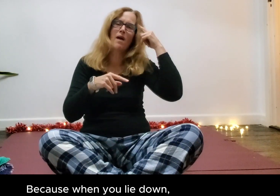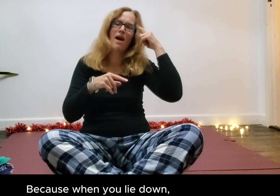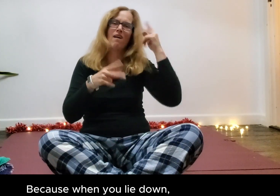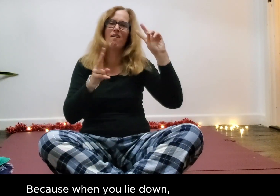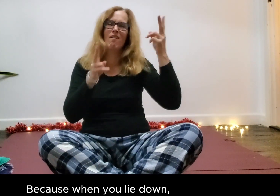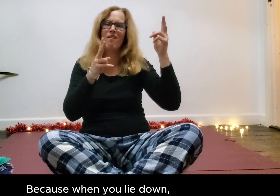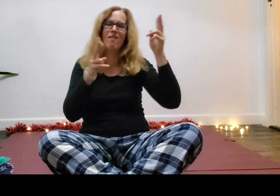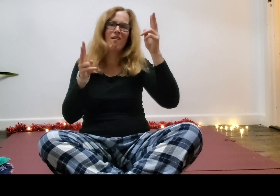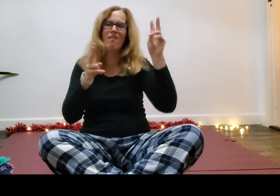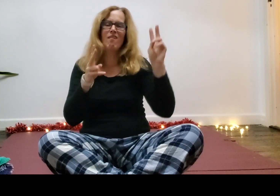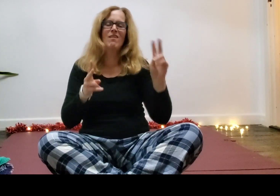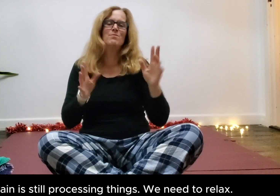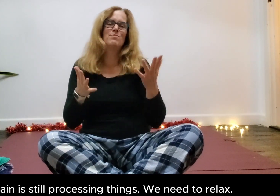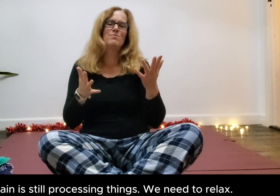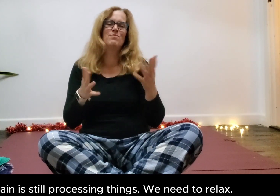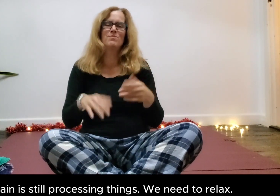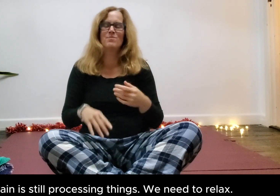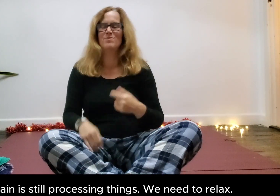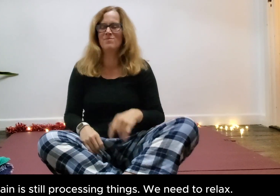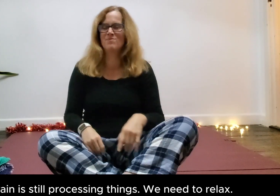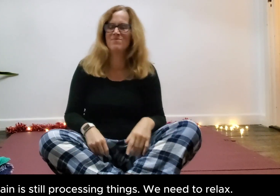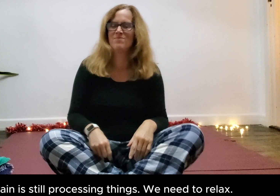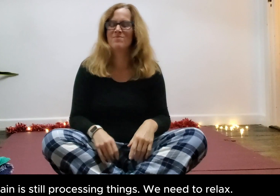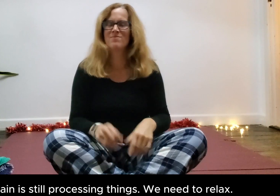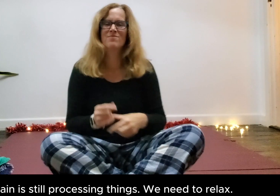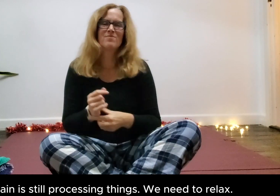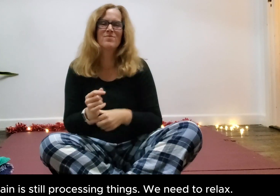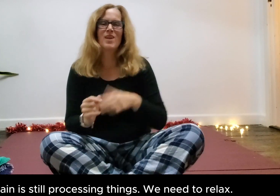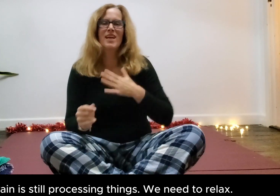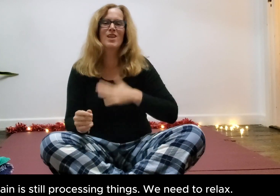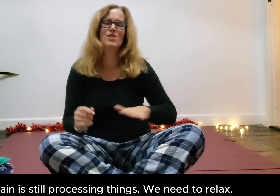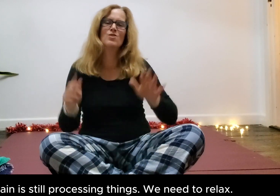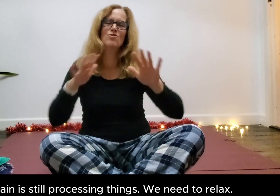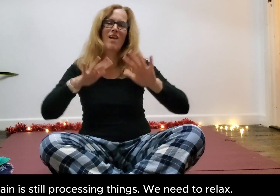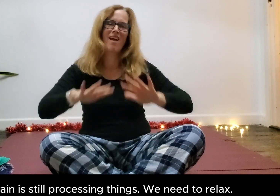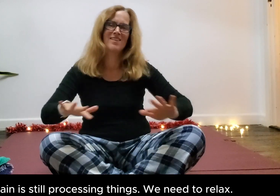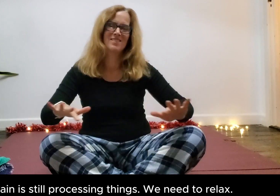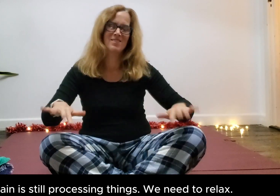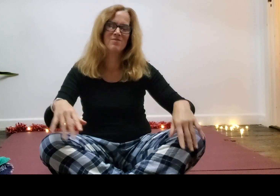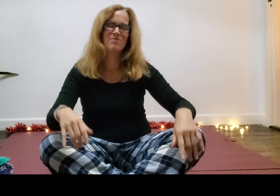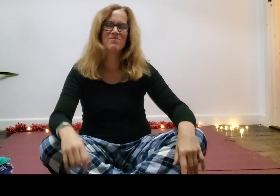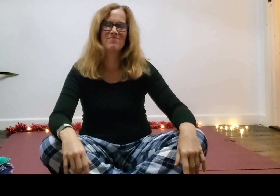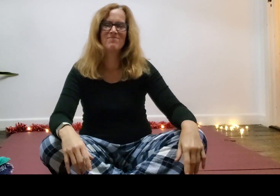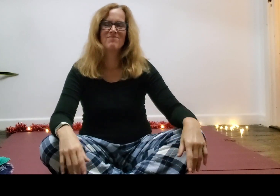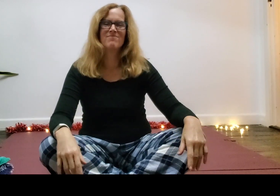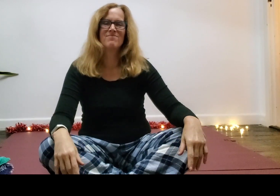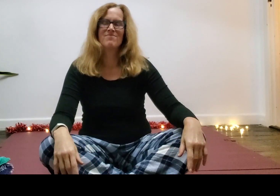Because when you lie down, your brain is still processing things. We need to relax.